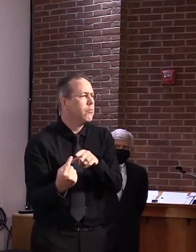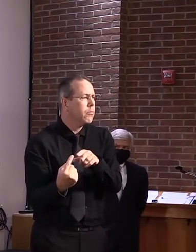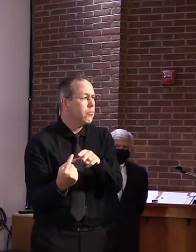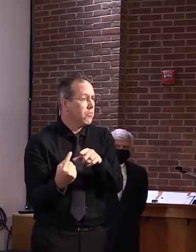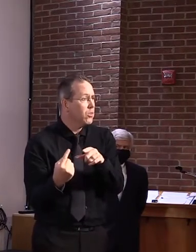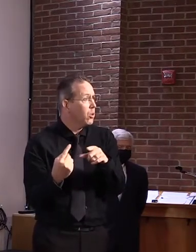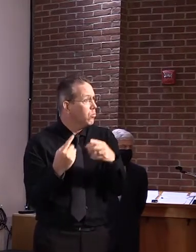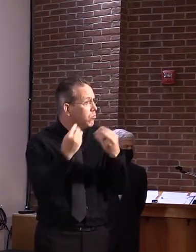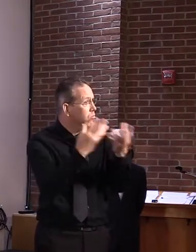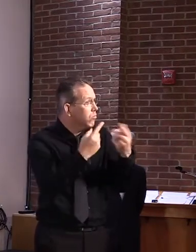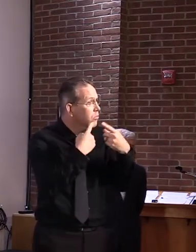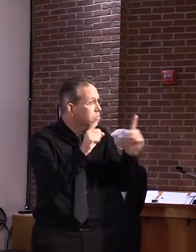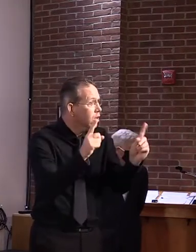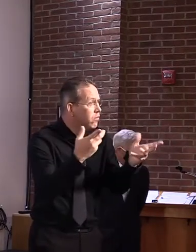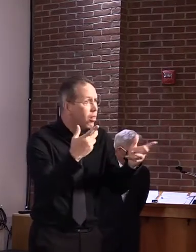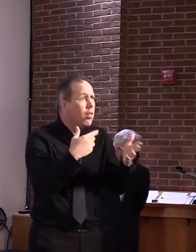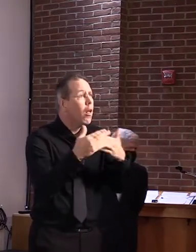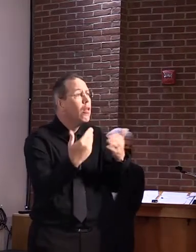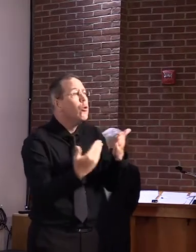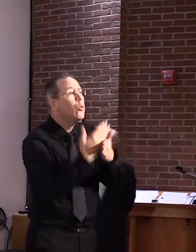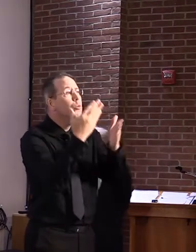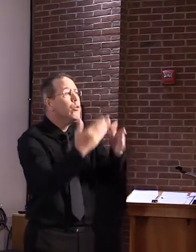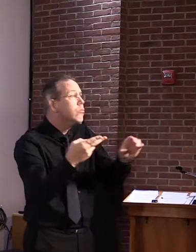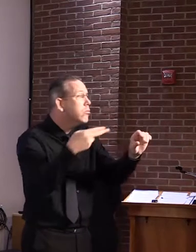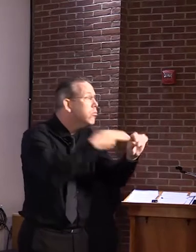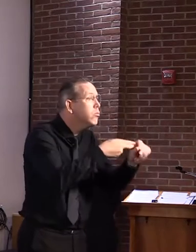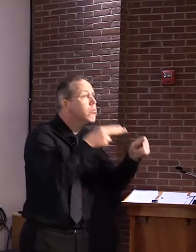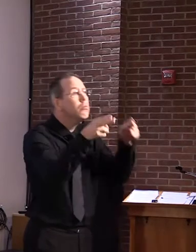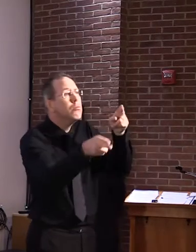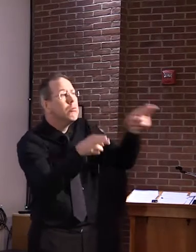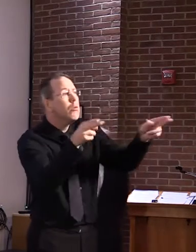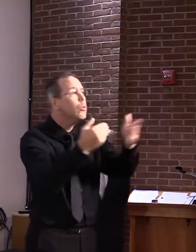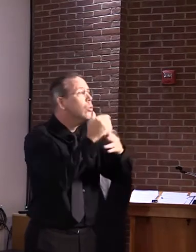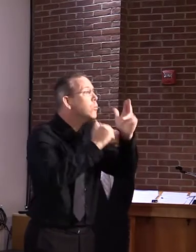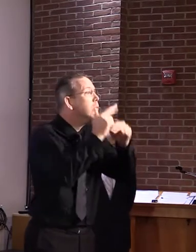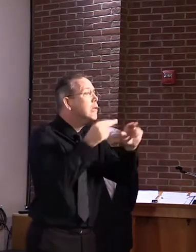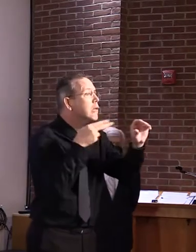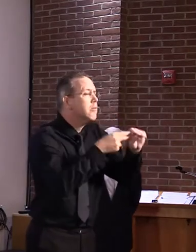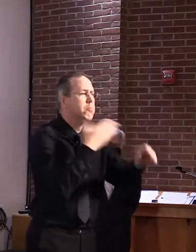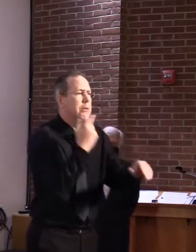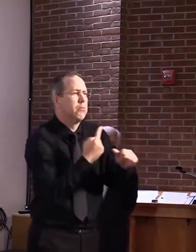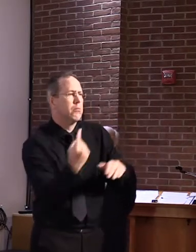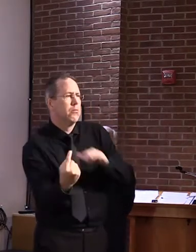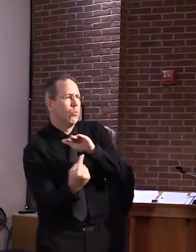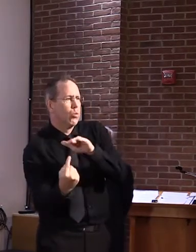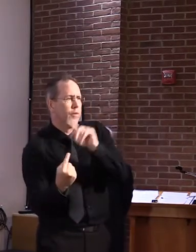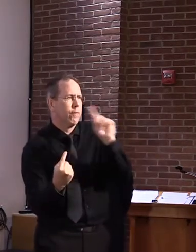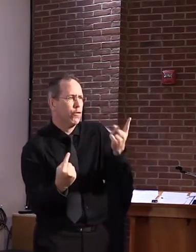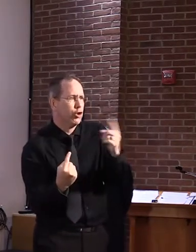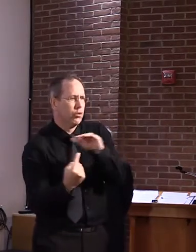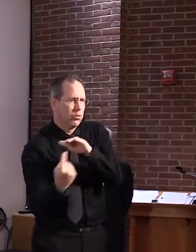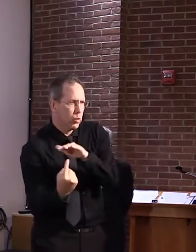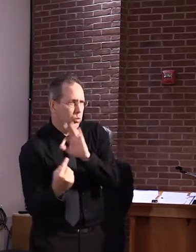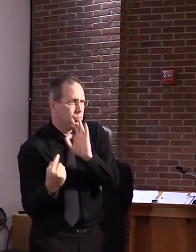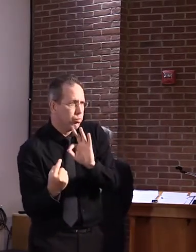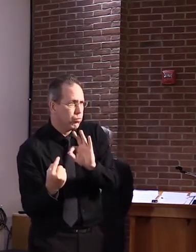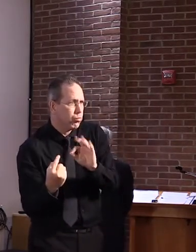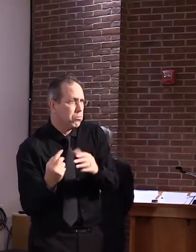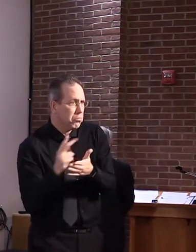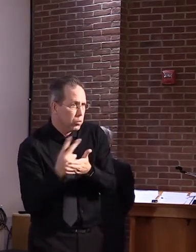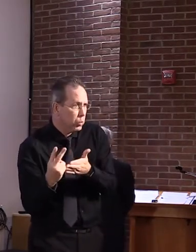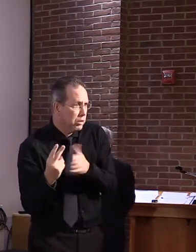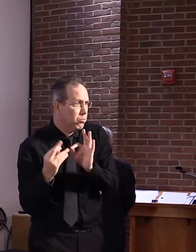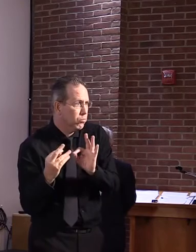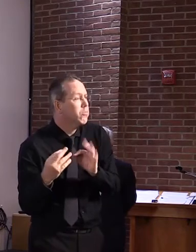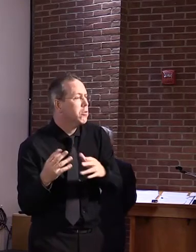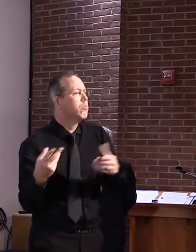every detail yet, but that is my initial impression of how that is played. It's one case, right? Yes. Okay. And Governor,